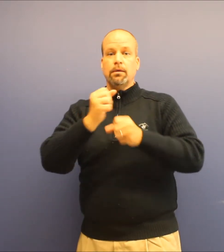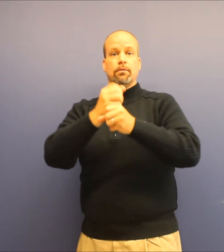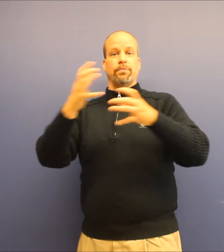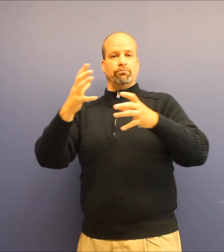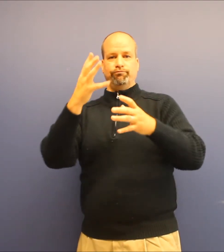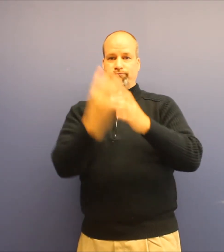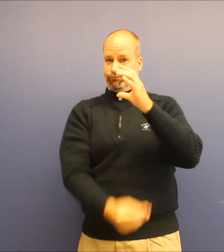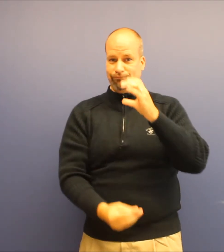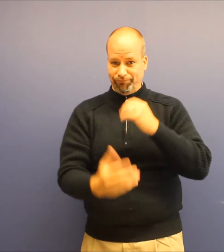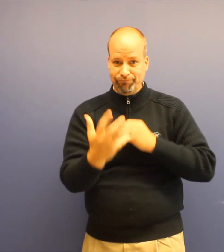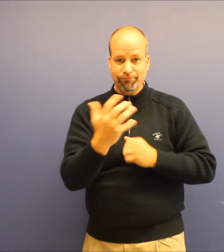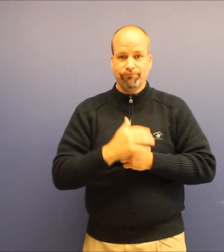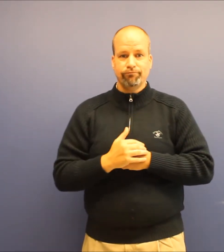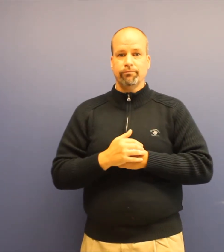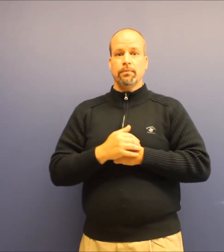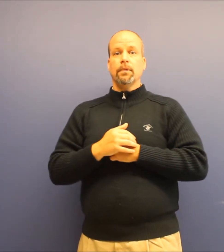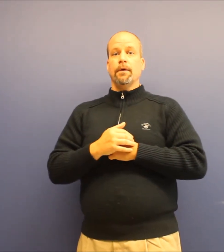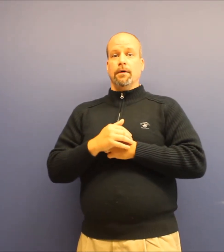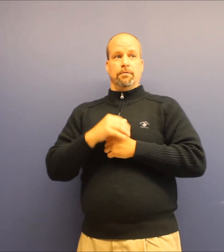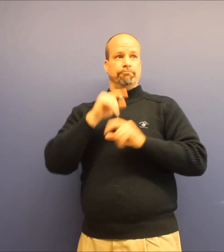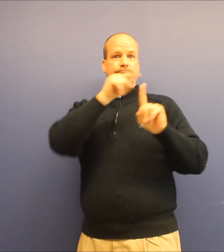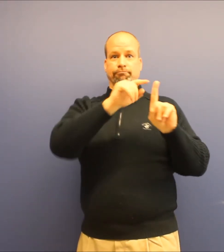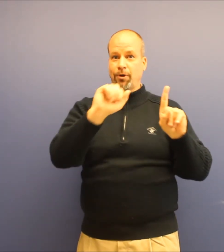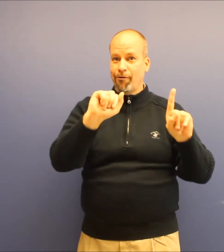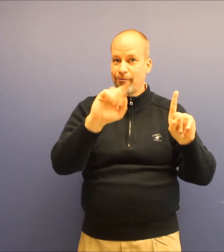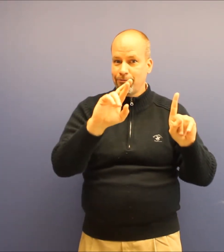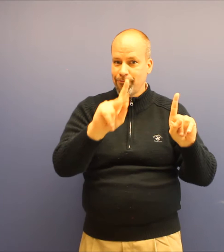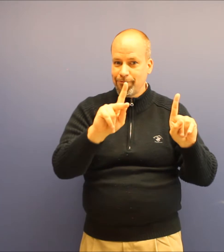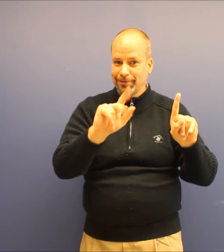in Arkansas, Illinois,